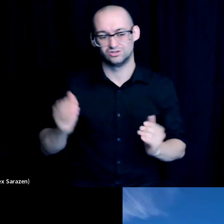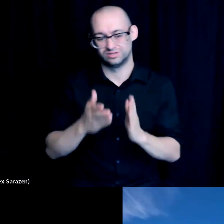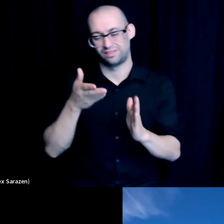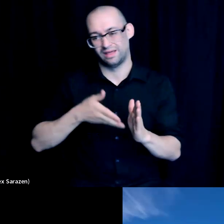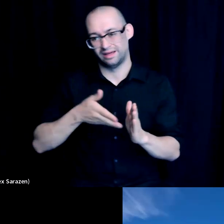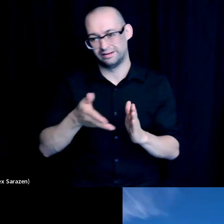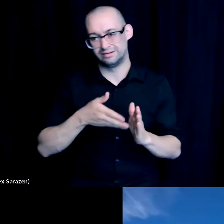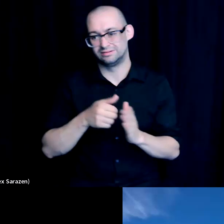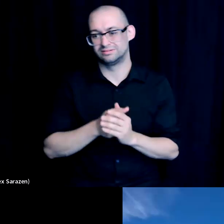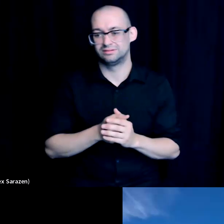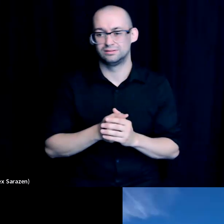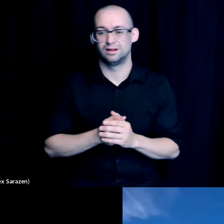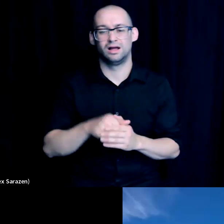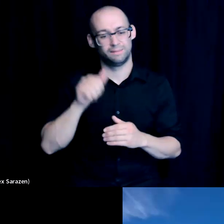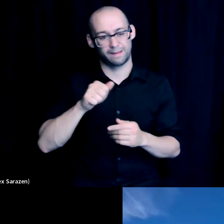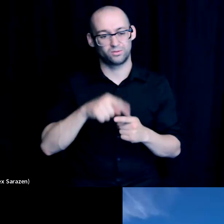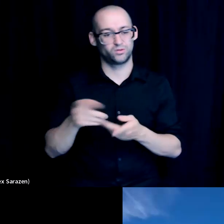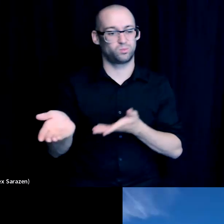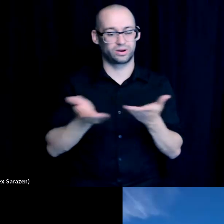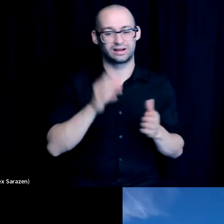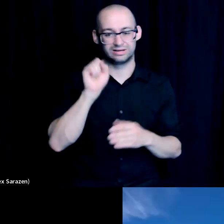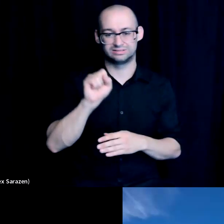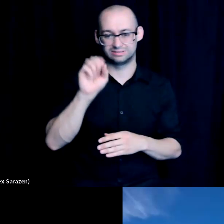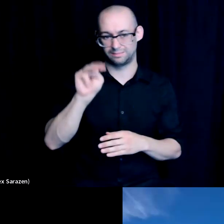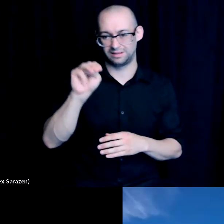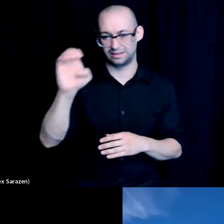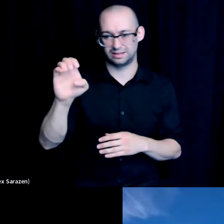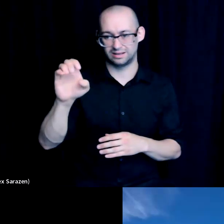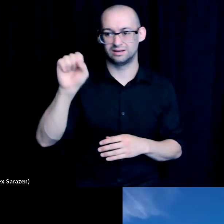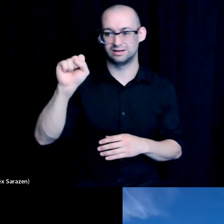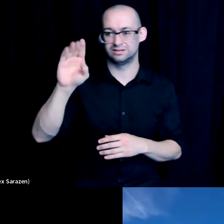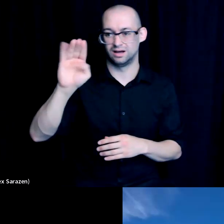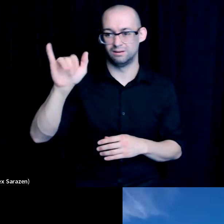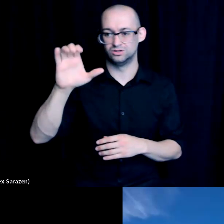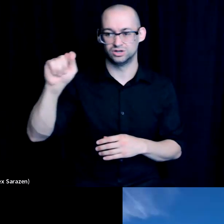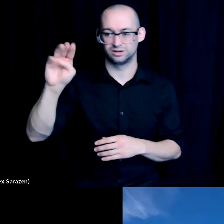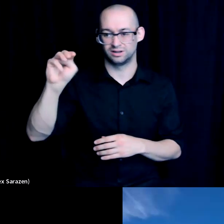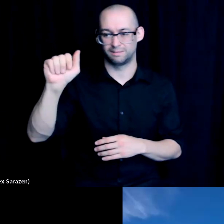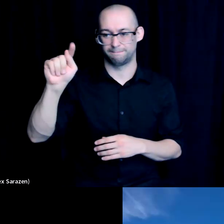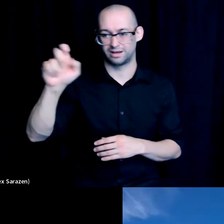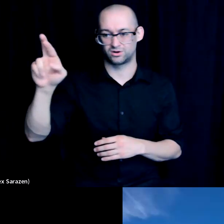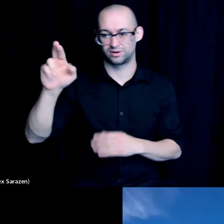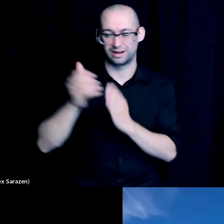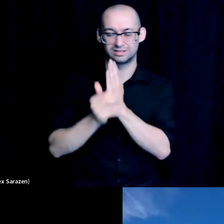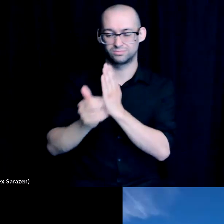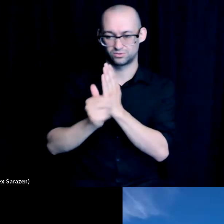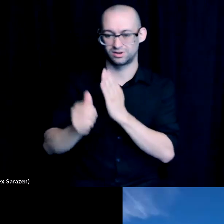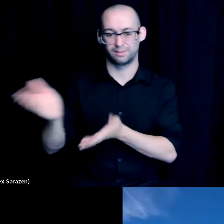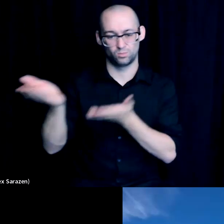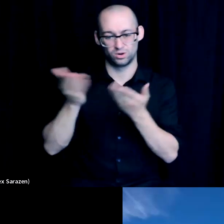we've been able to bring in subject matter experts that we met at the in-person regional planning workshops and bring you to the